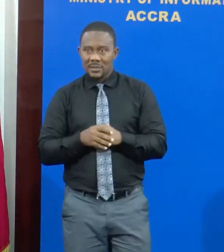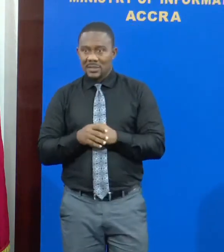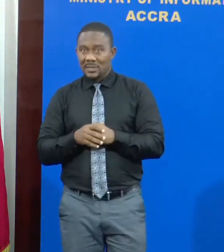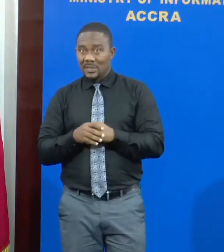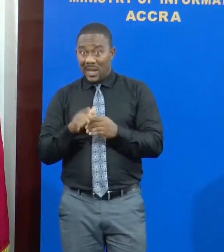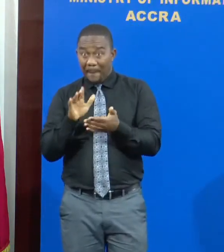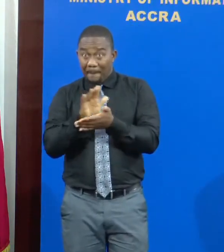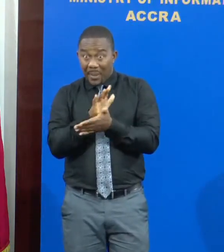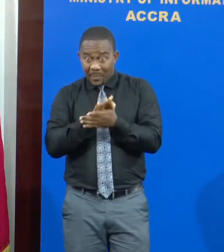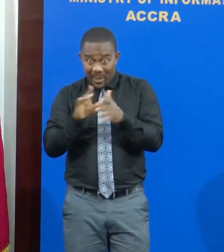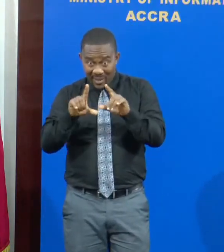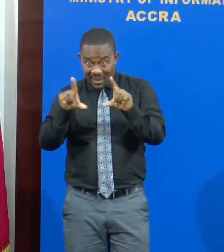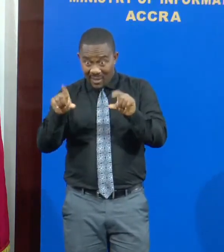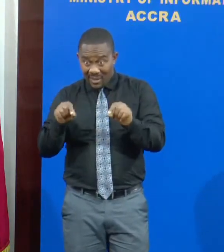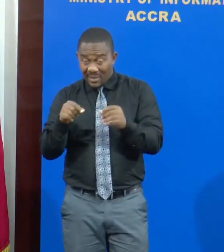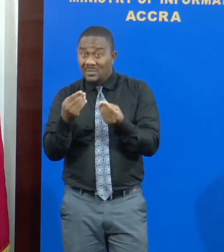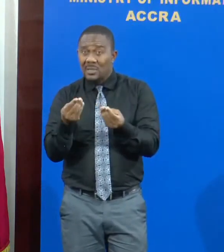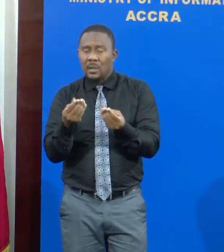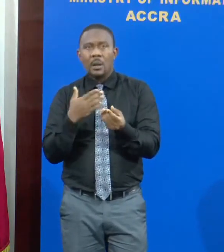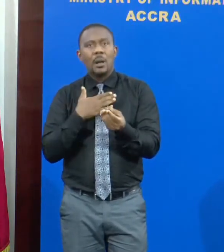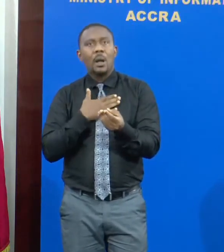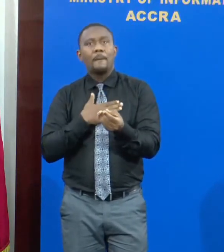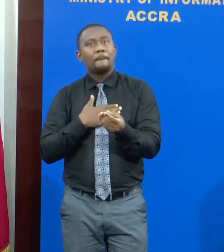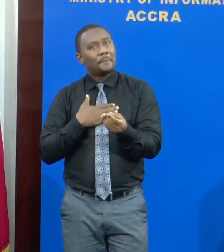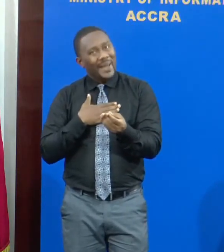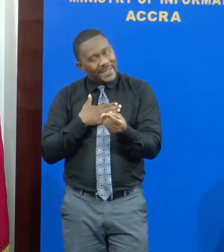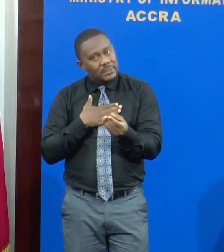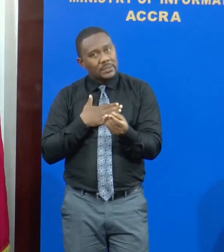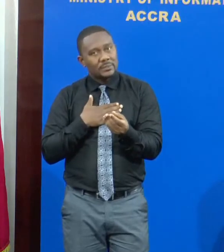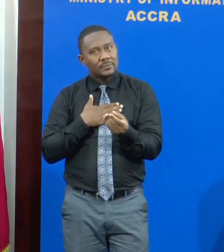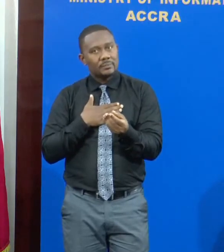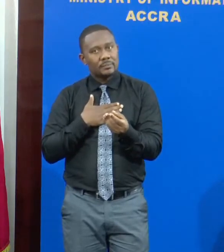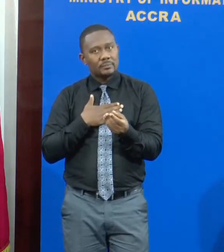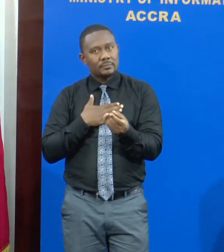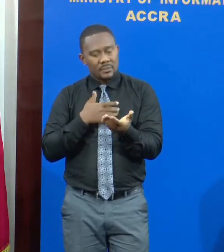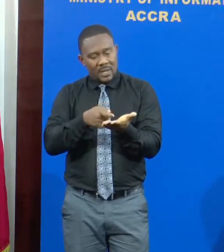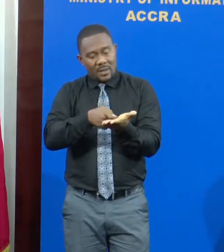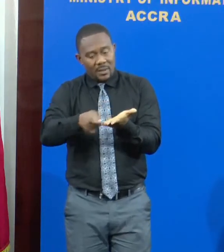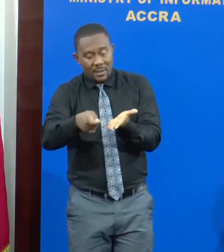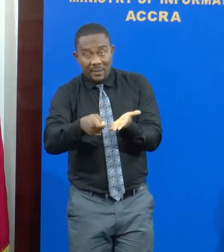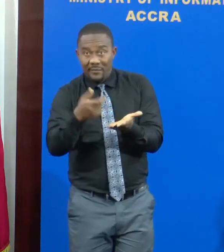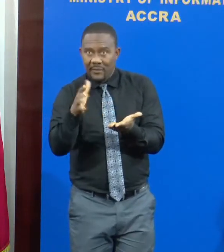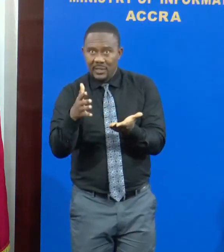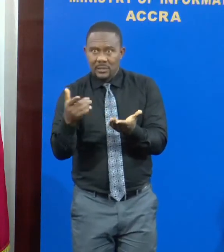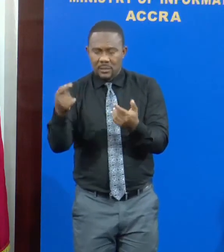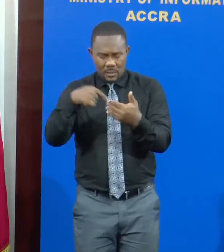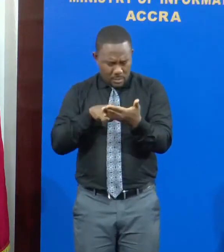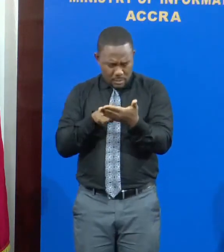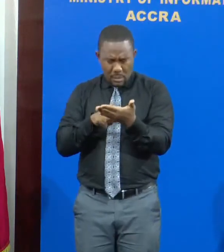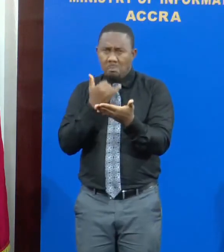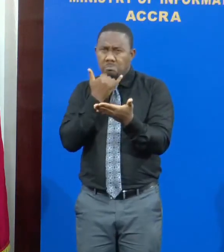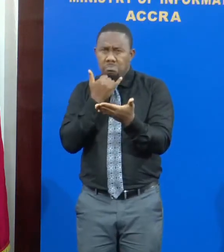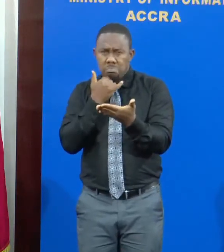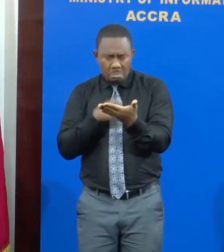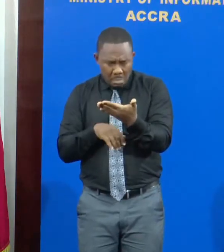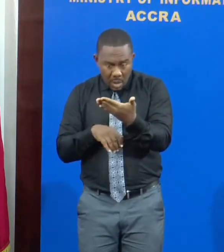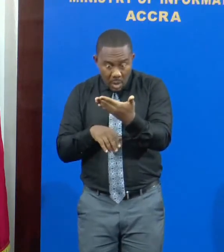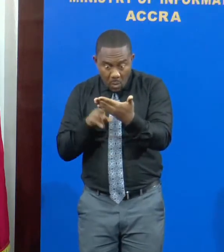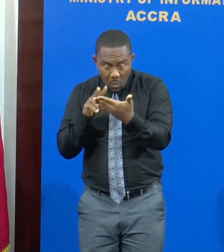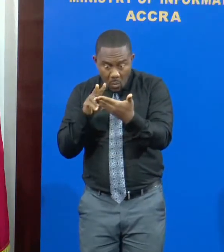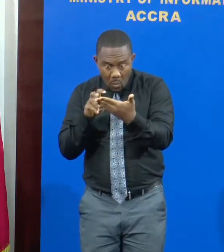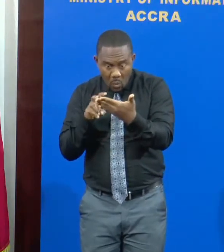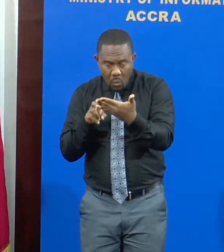you, and you come back and say that there is an error, we will investigate it. If it is our fault,